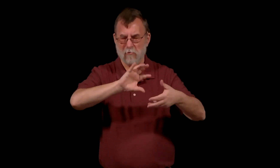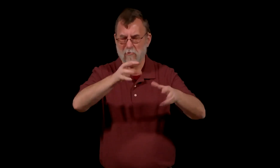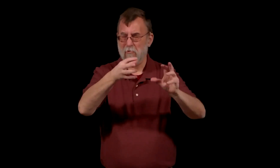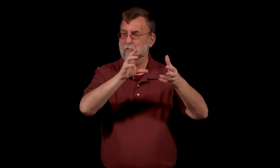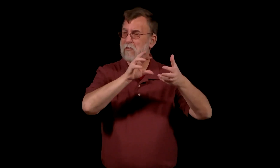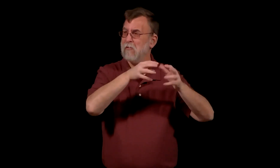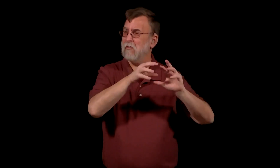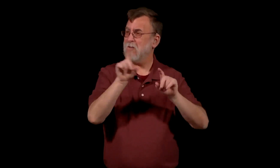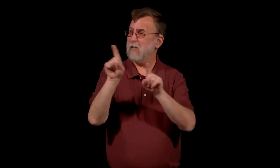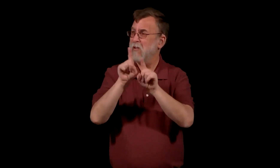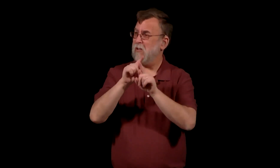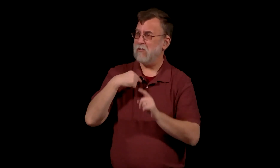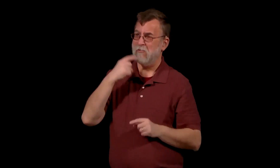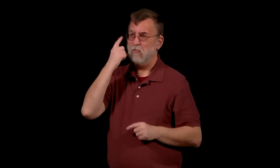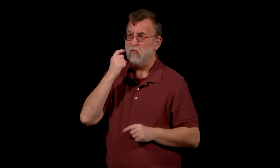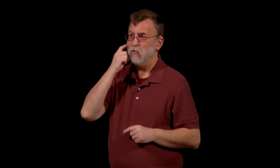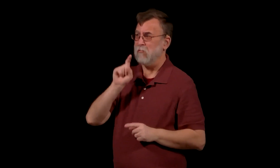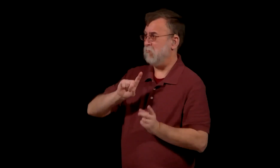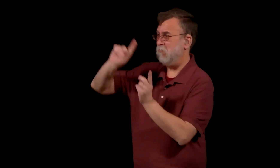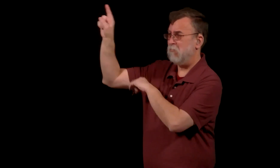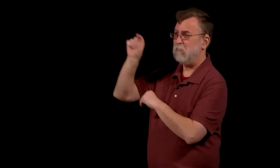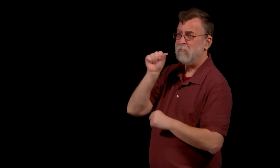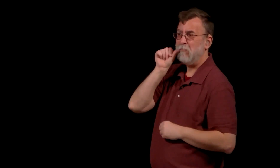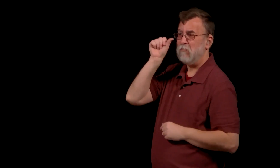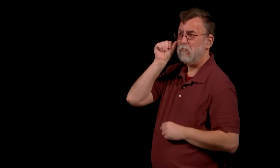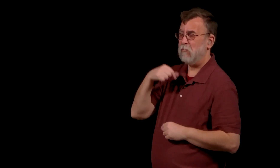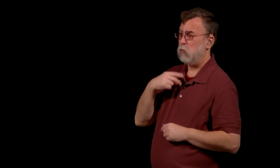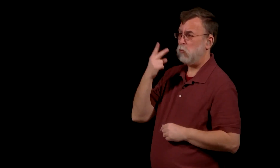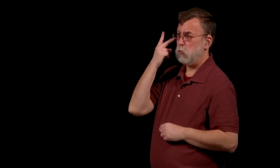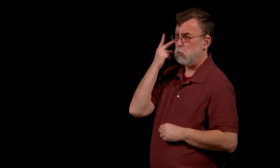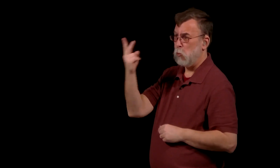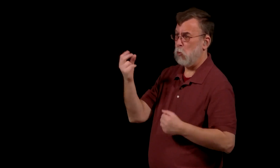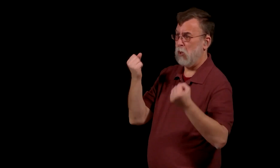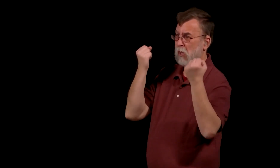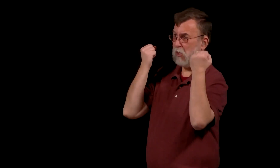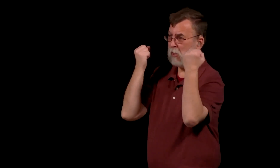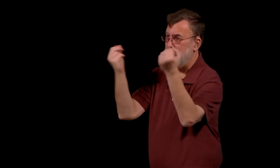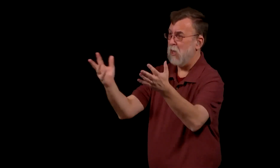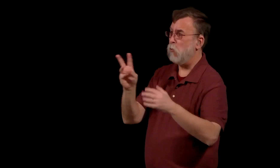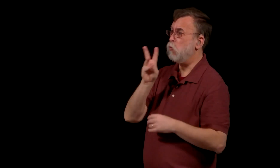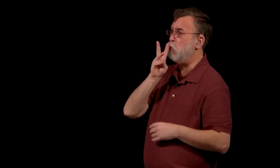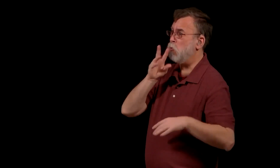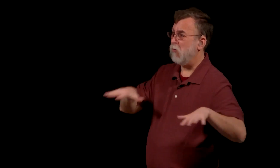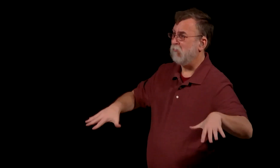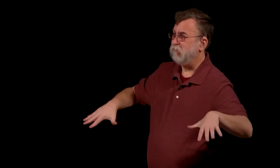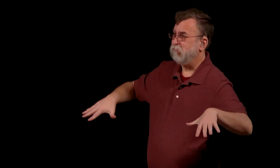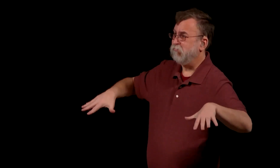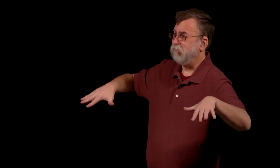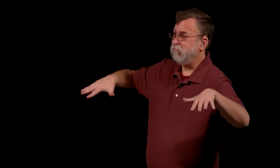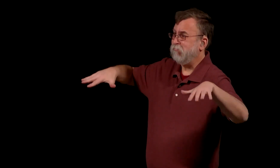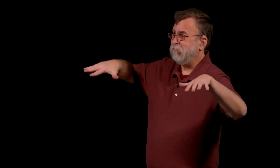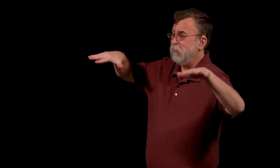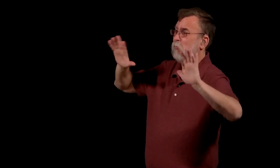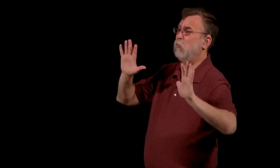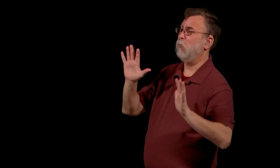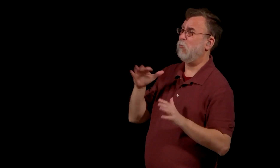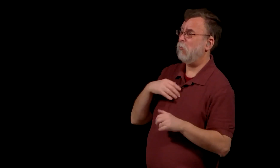politics, nations warring. Recently saw yesterday many of the floods that